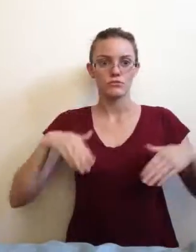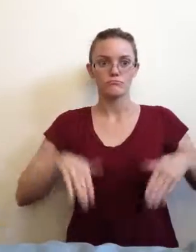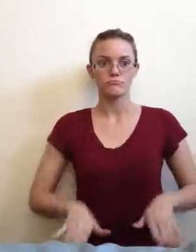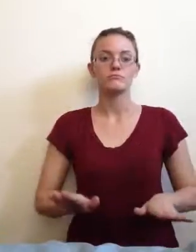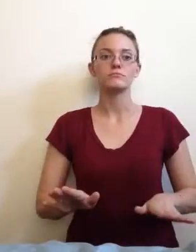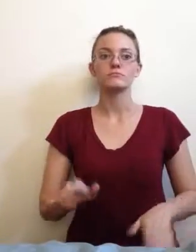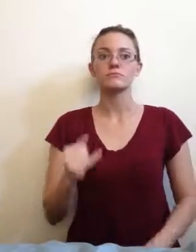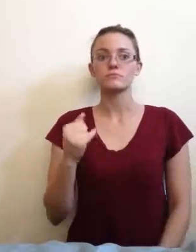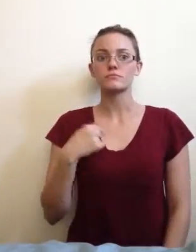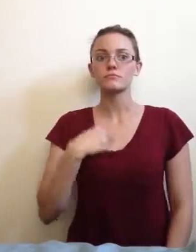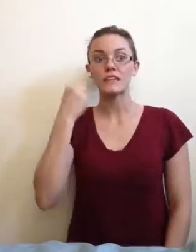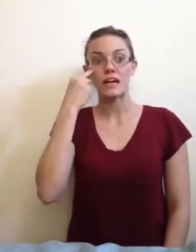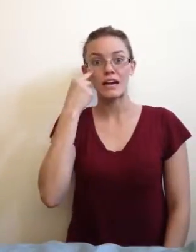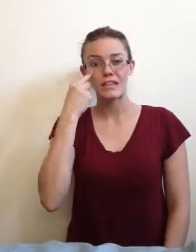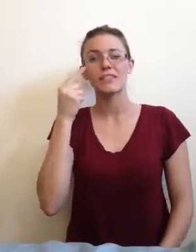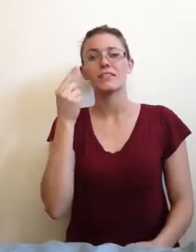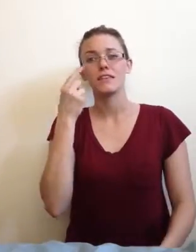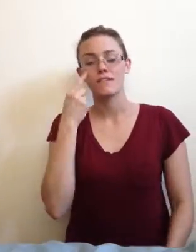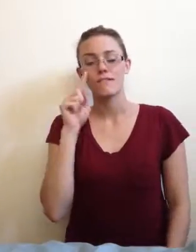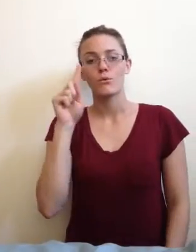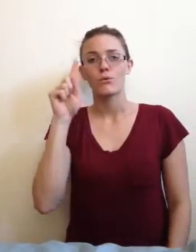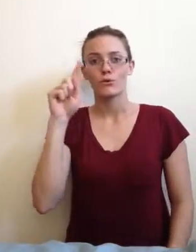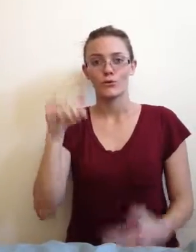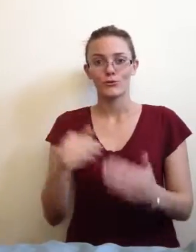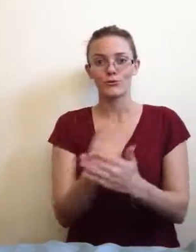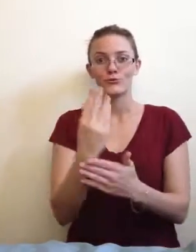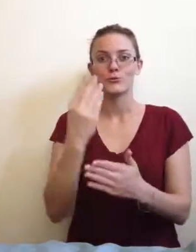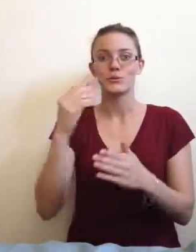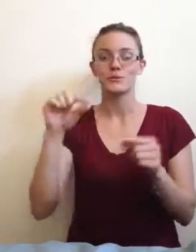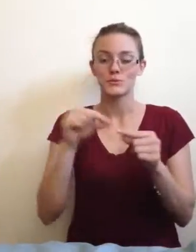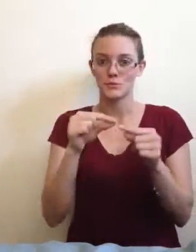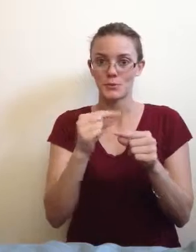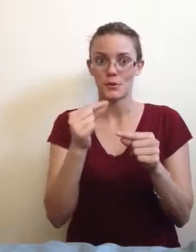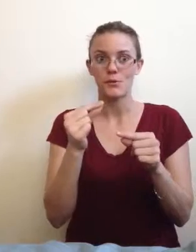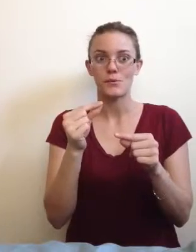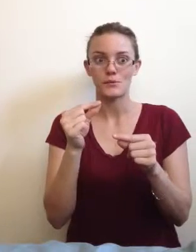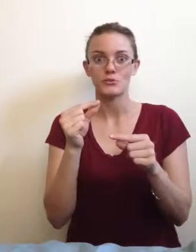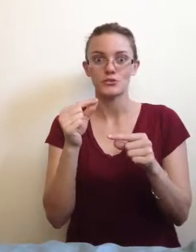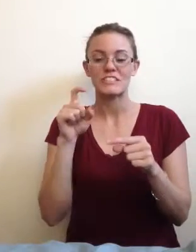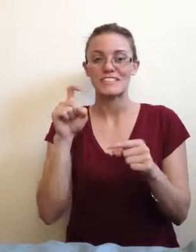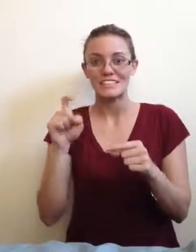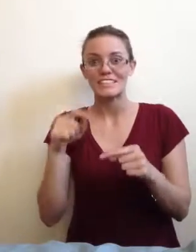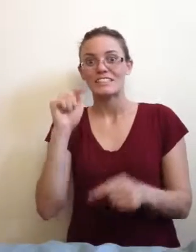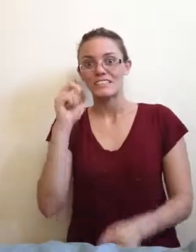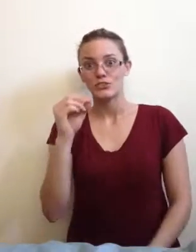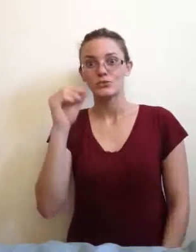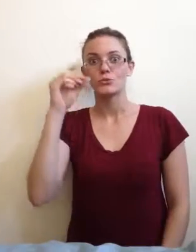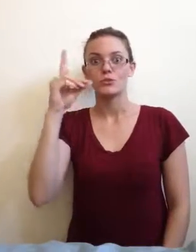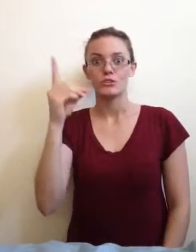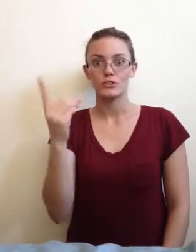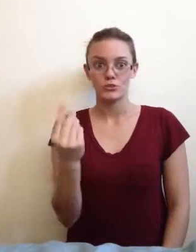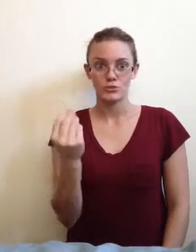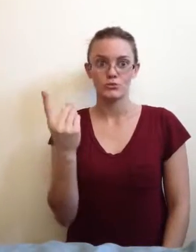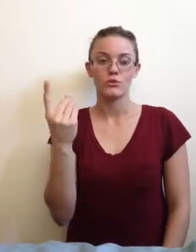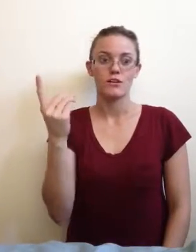new sewers it's probably best to do what we call a basting first. And a basting basically means that you